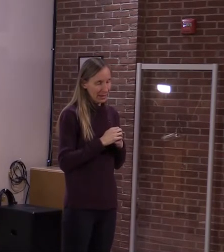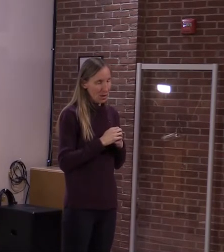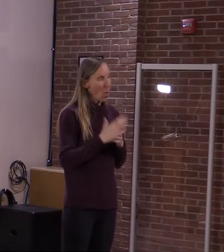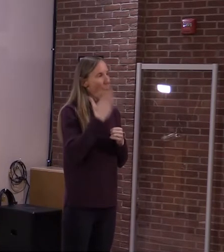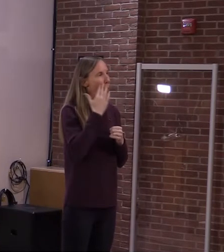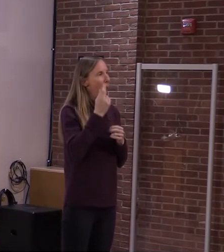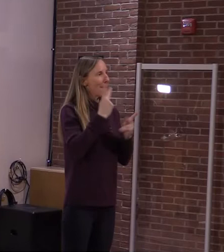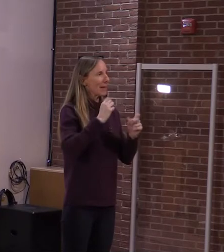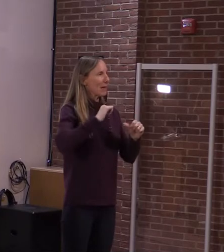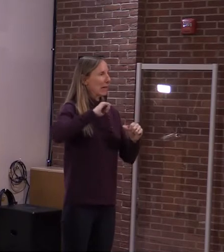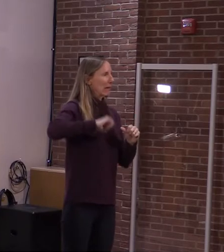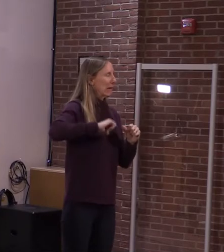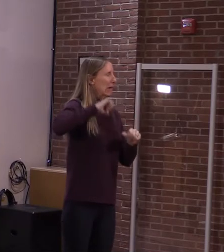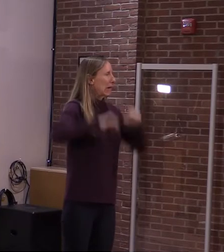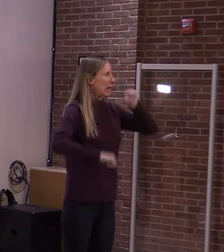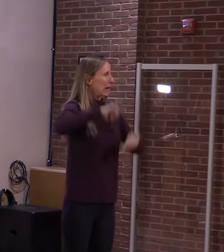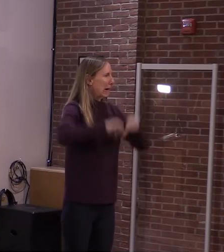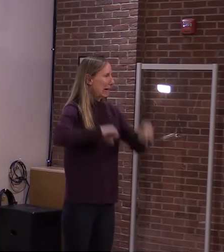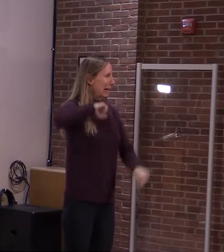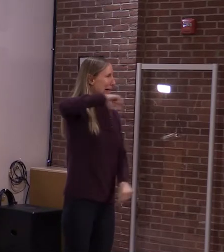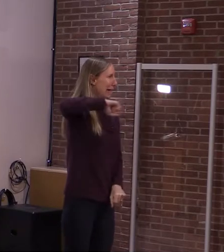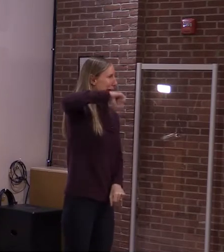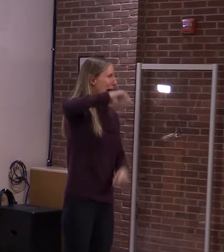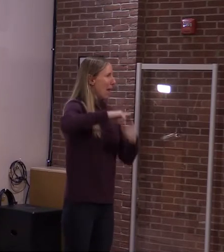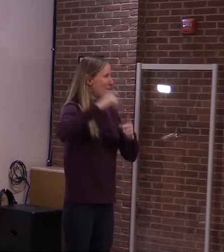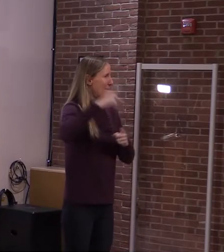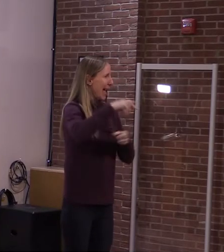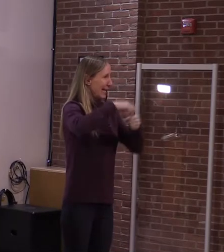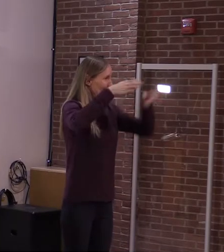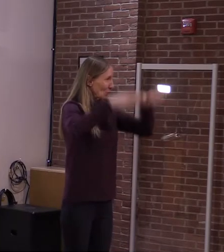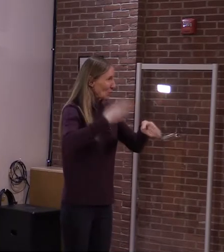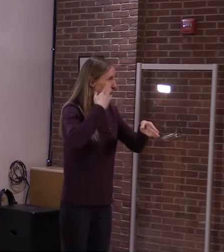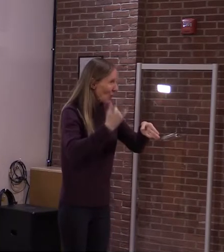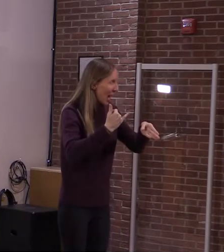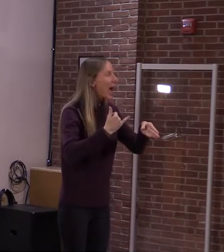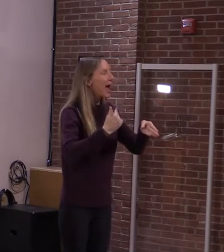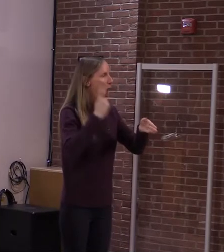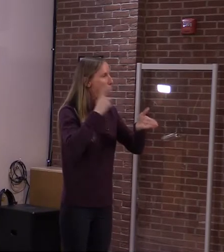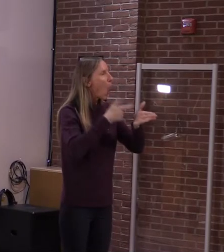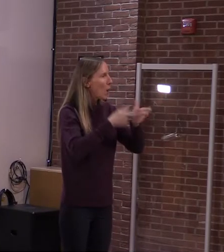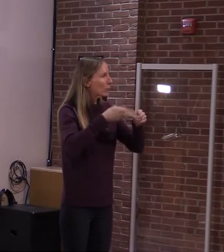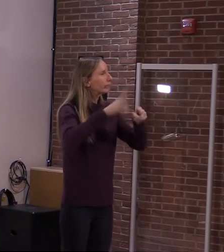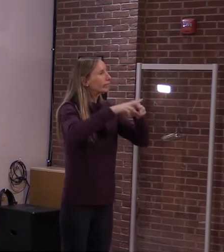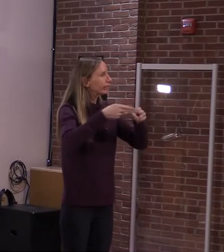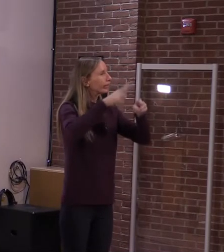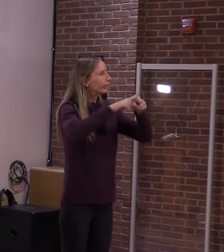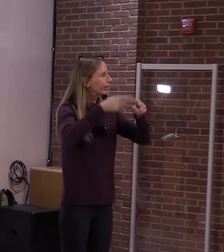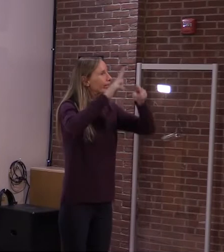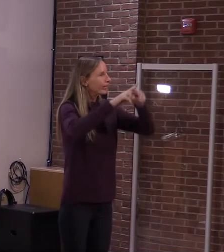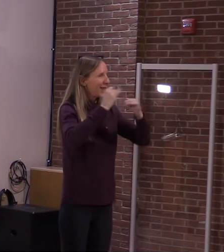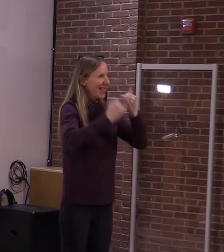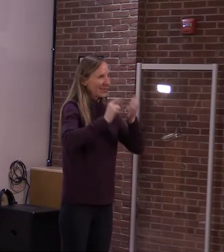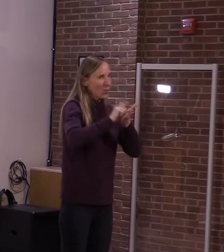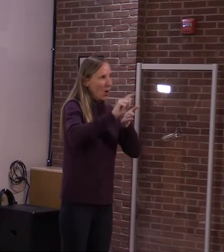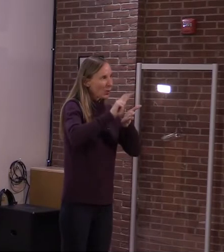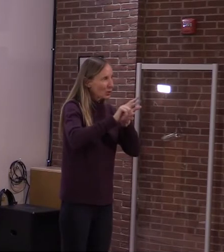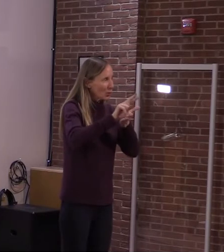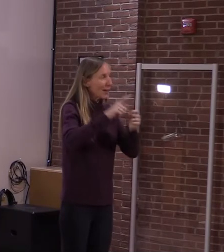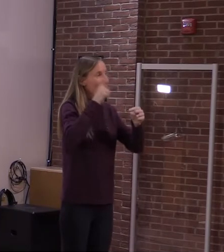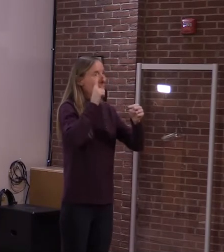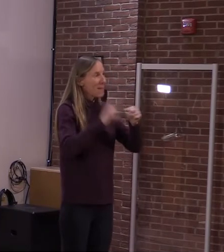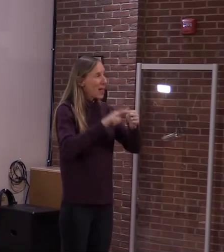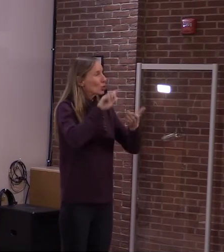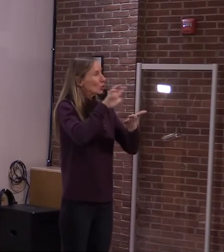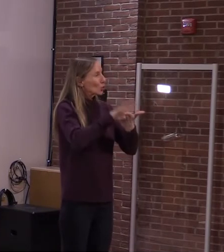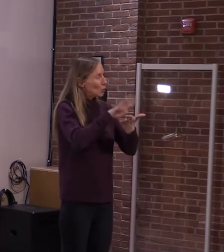them back, I think it's just, you know, we've had, particularly the last couple of weeks, you know, elevated case counts, and schools, you know, have learned to operate in those kinds